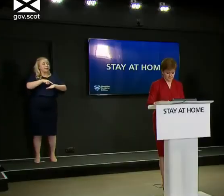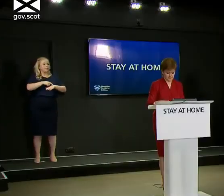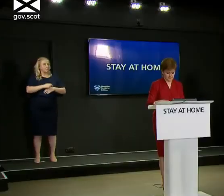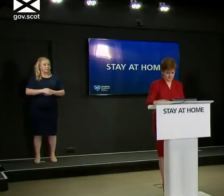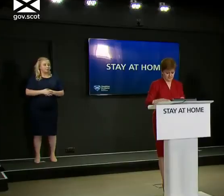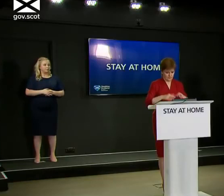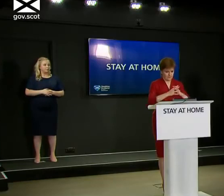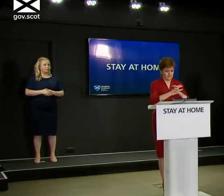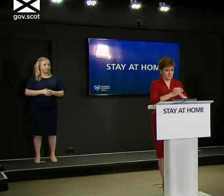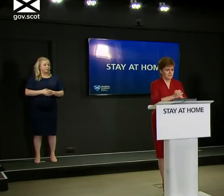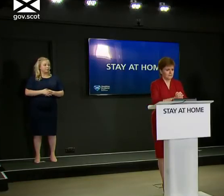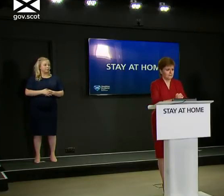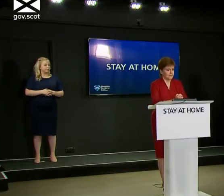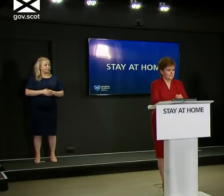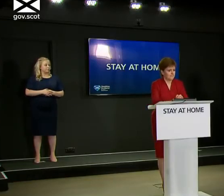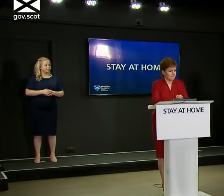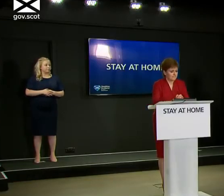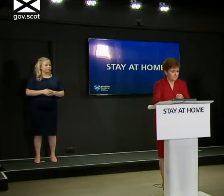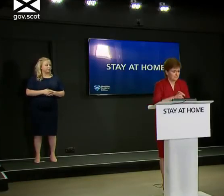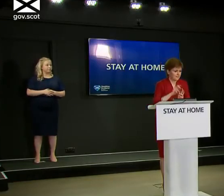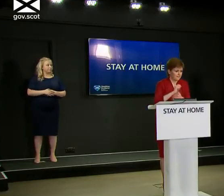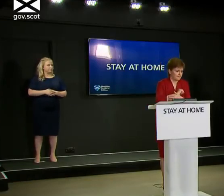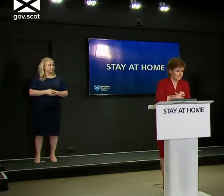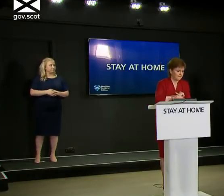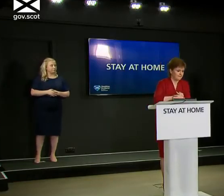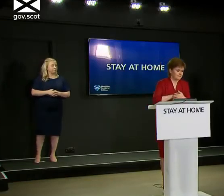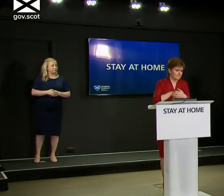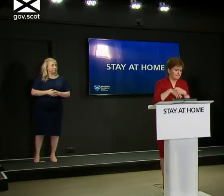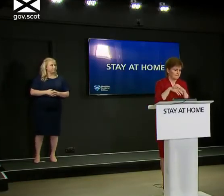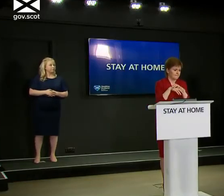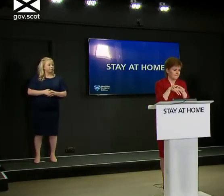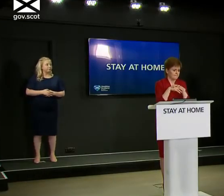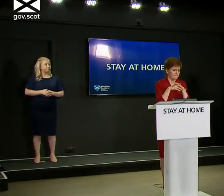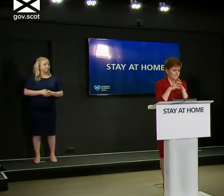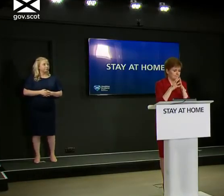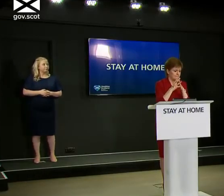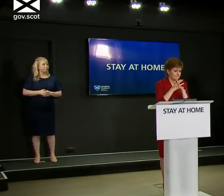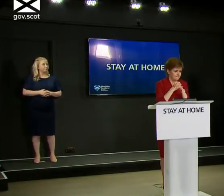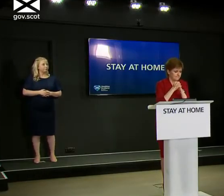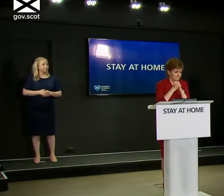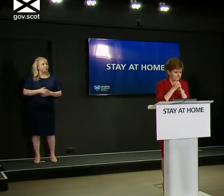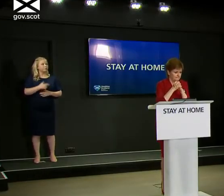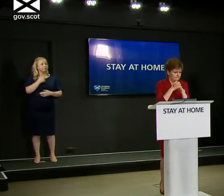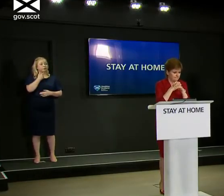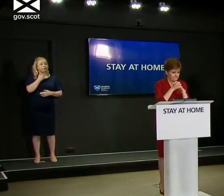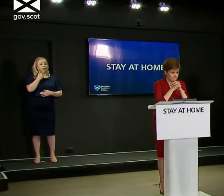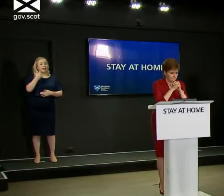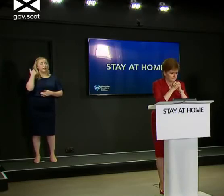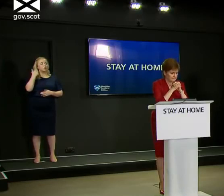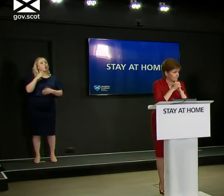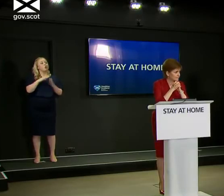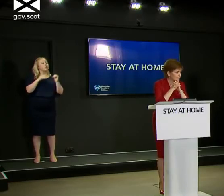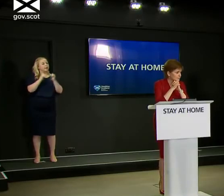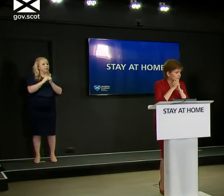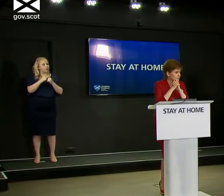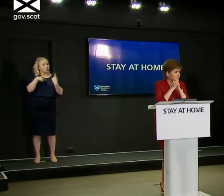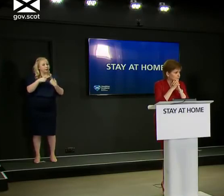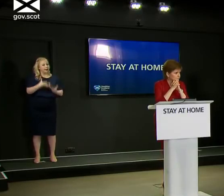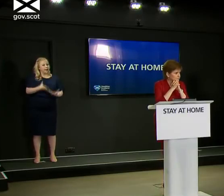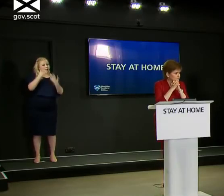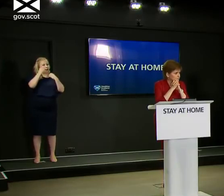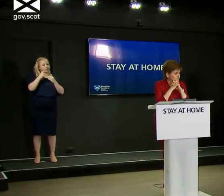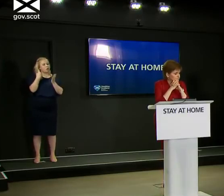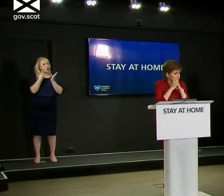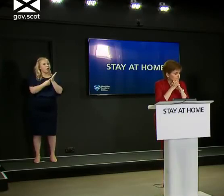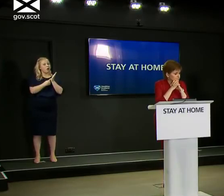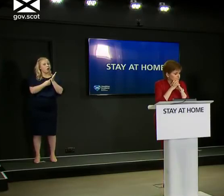Hello, First Minister. last weekend or at the weekend, we learned that the R rate